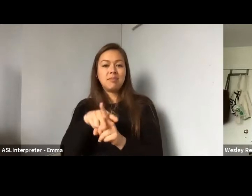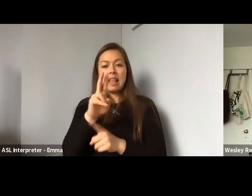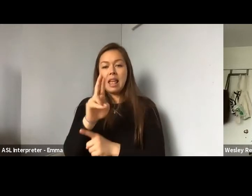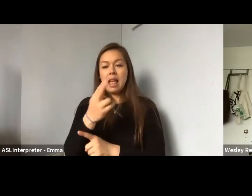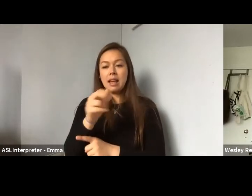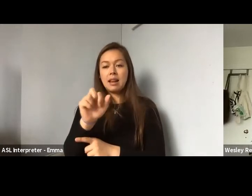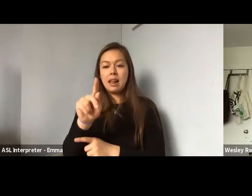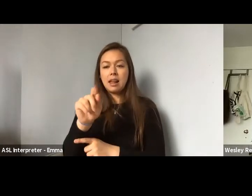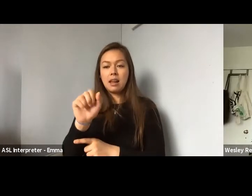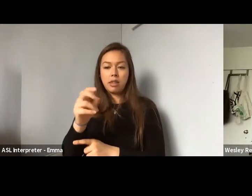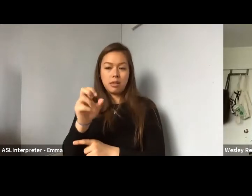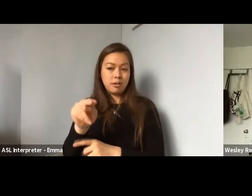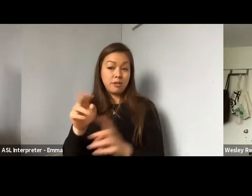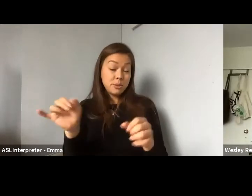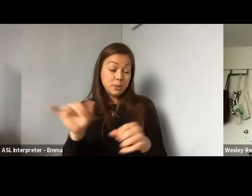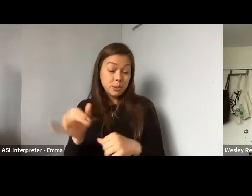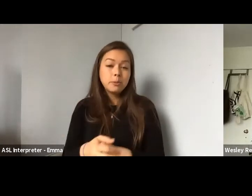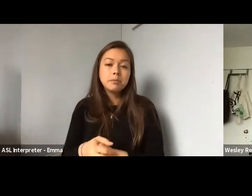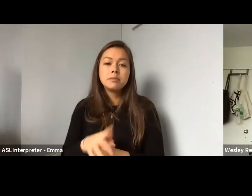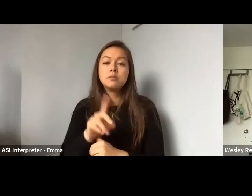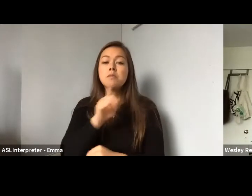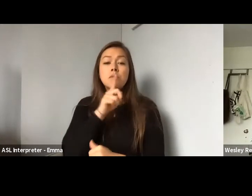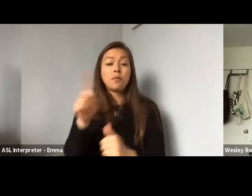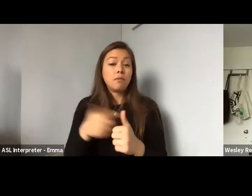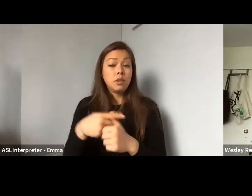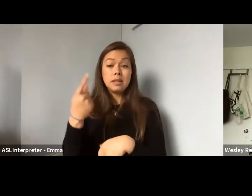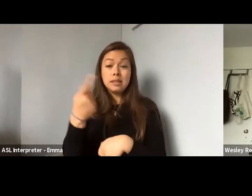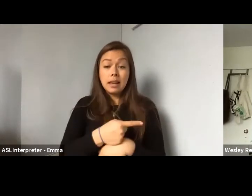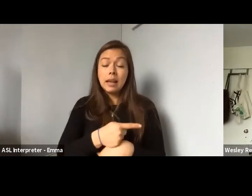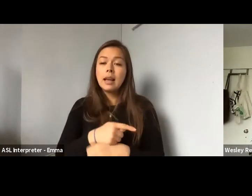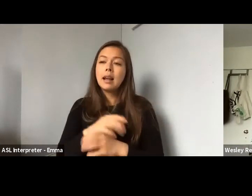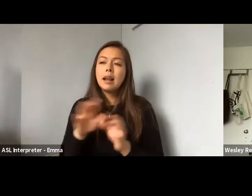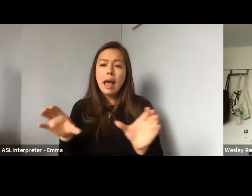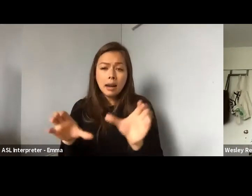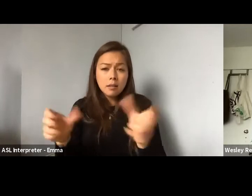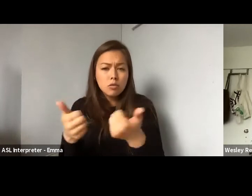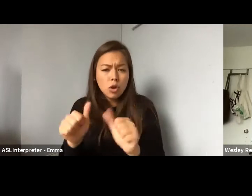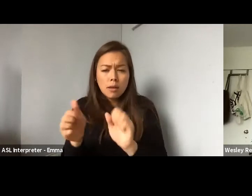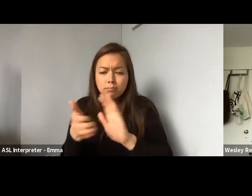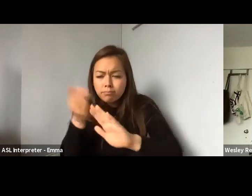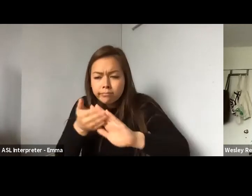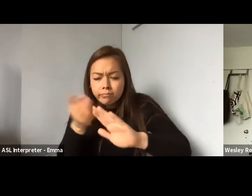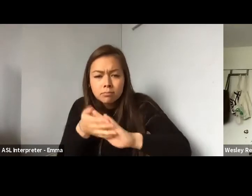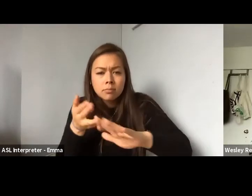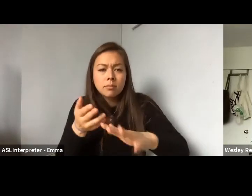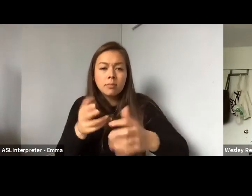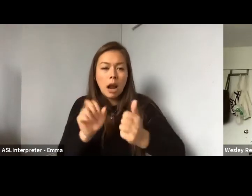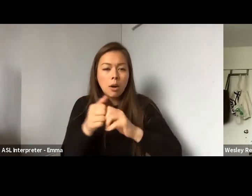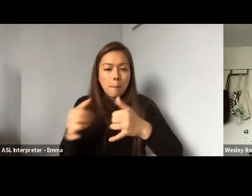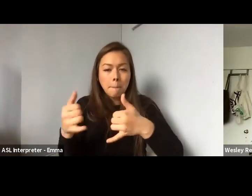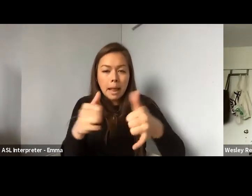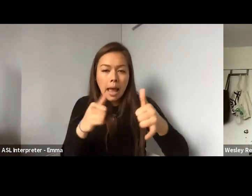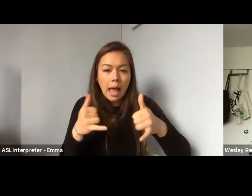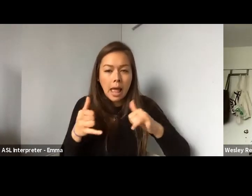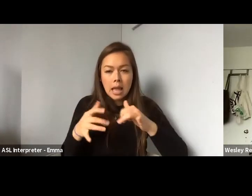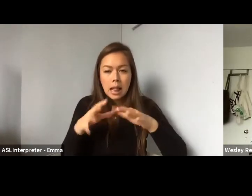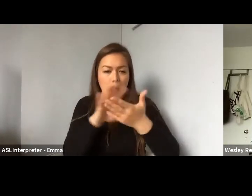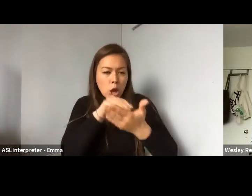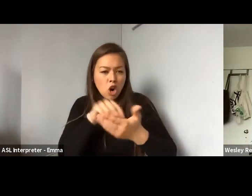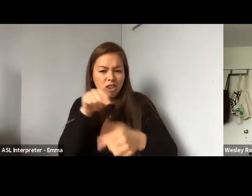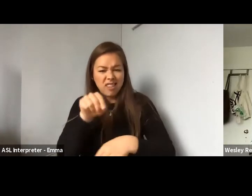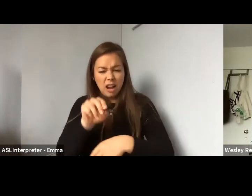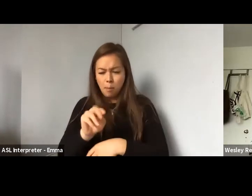with facilitating activities for participants to learn and play with us on the platform to get comfortable. The event